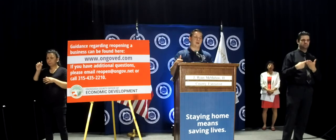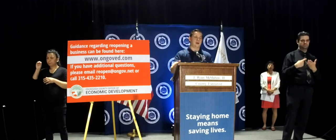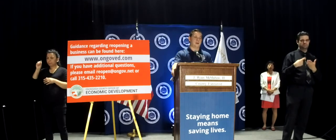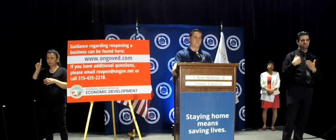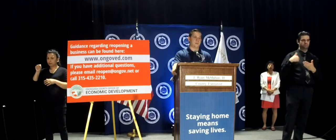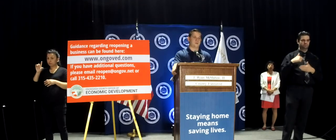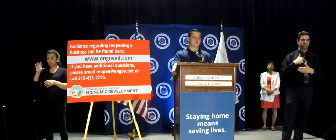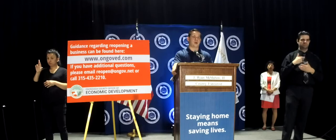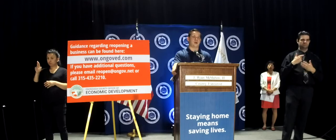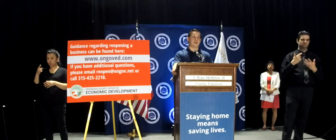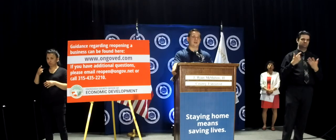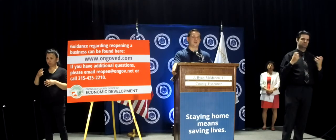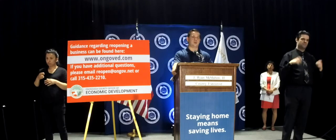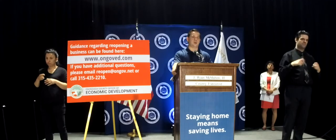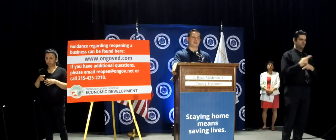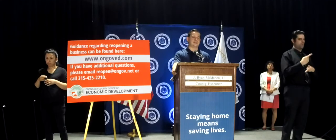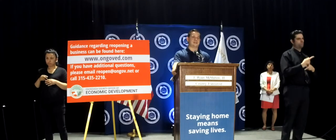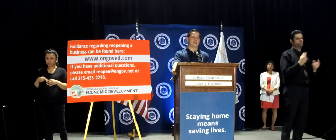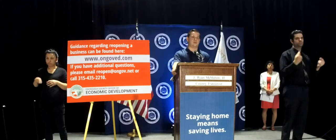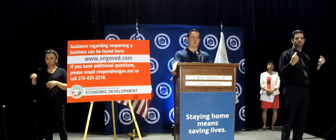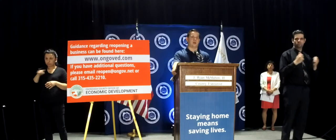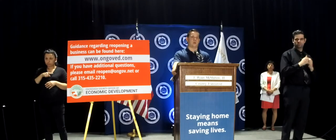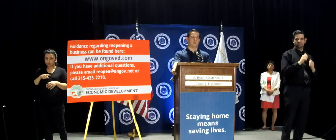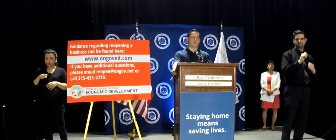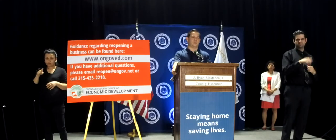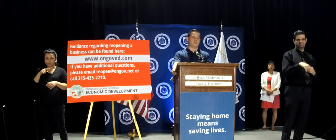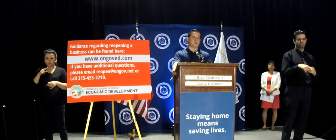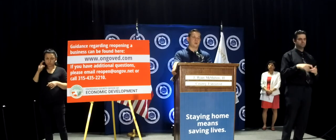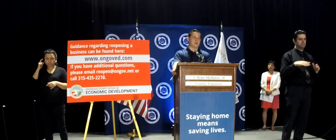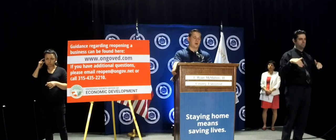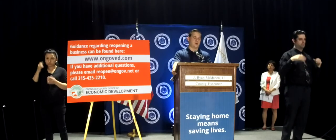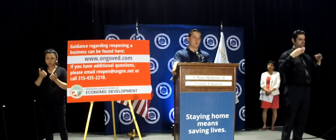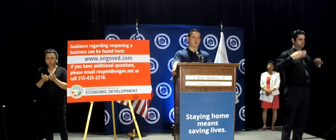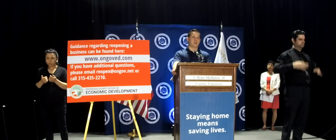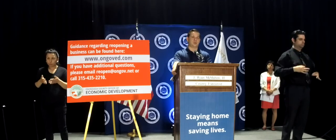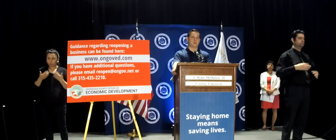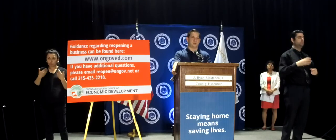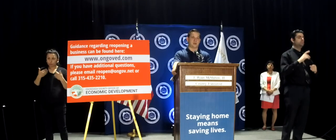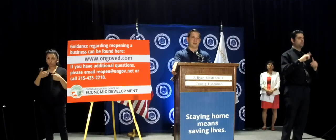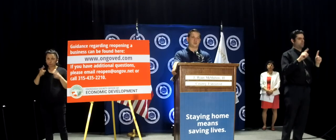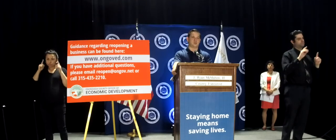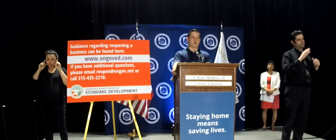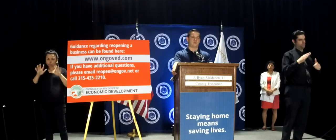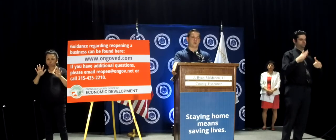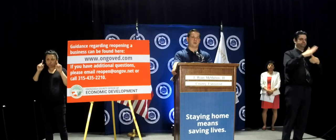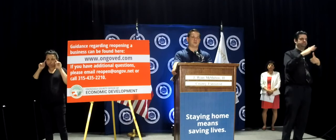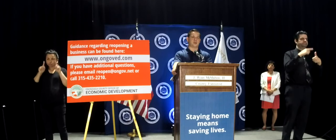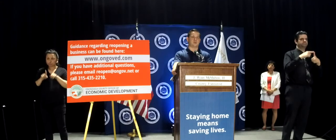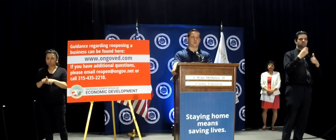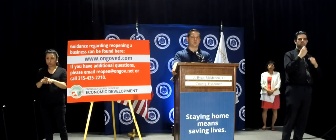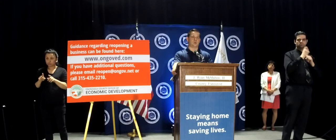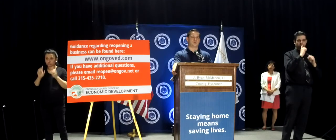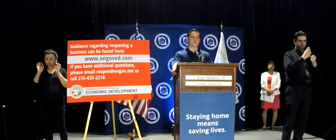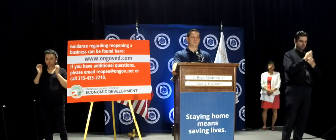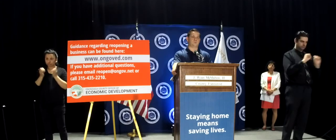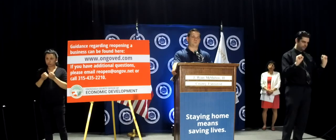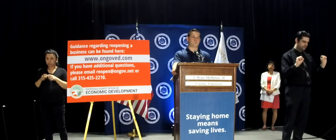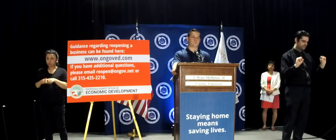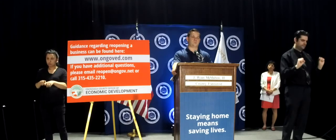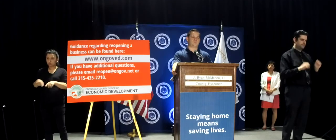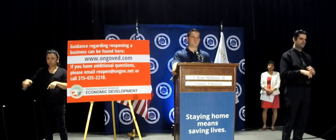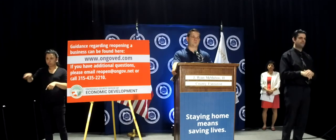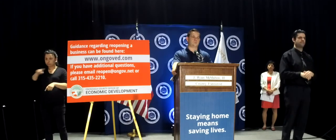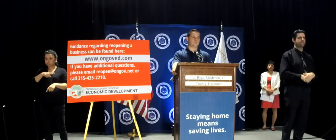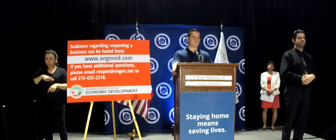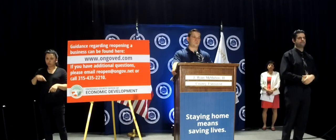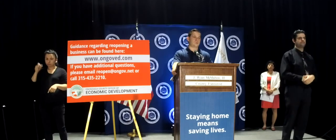get this done and do it in a safe way where there's really good communication so everybody understands the rules. Do you feel that